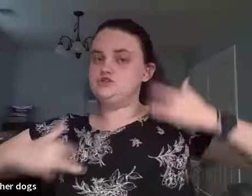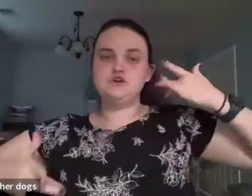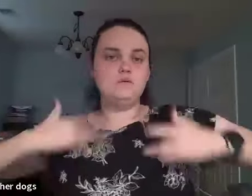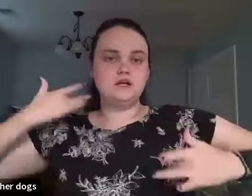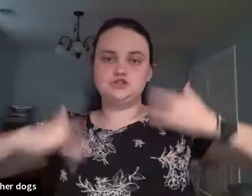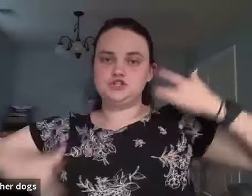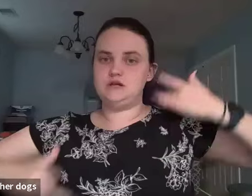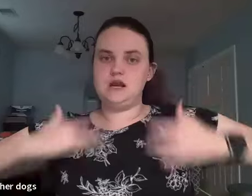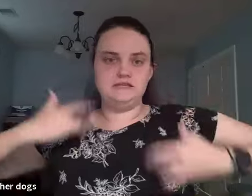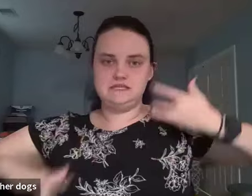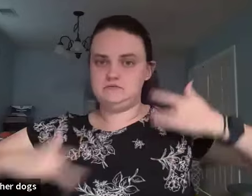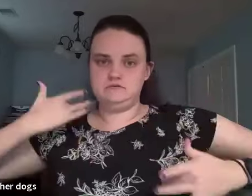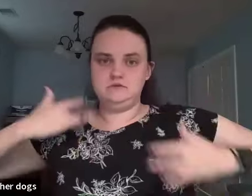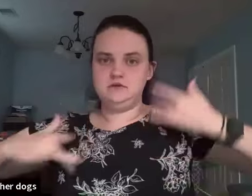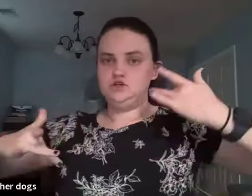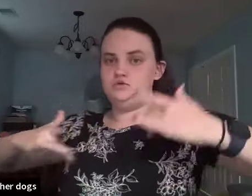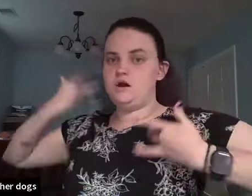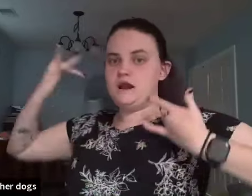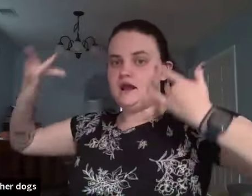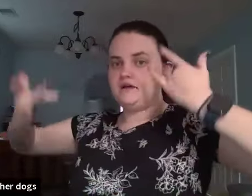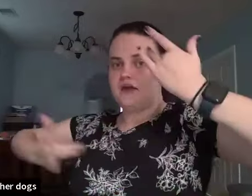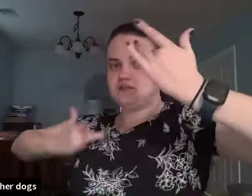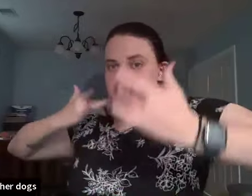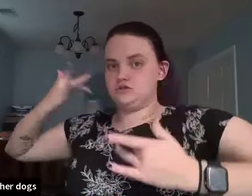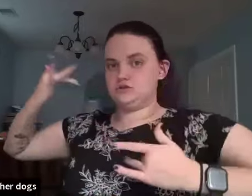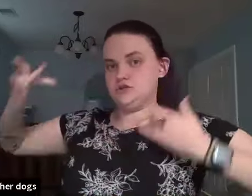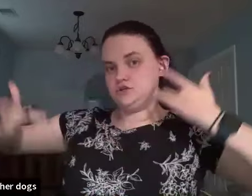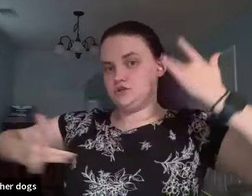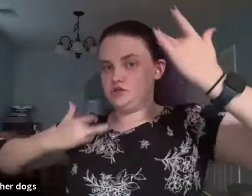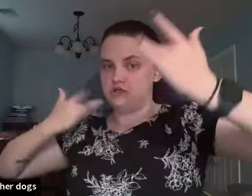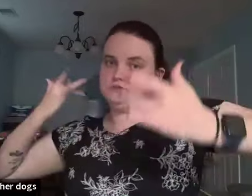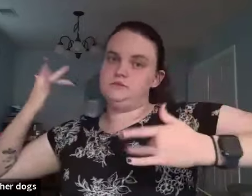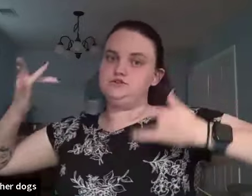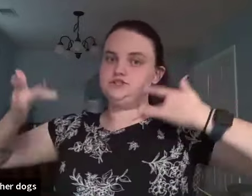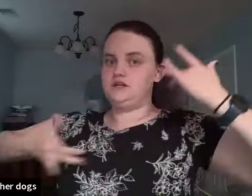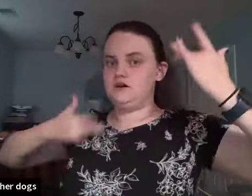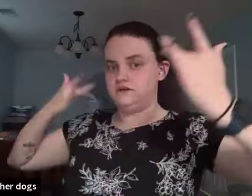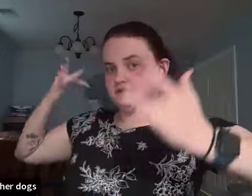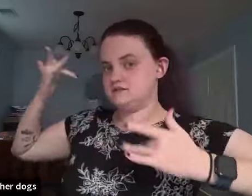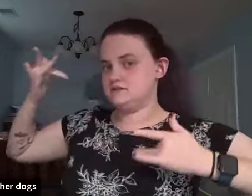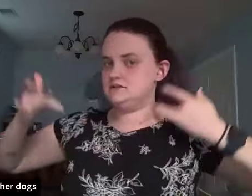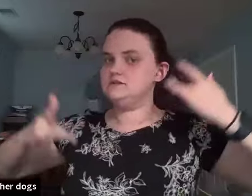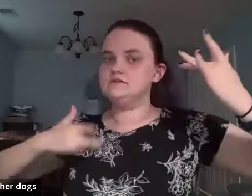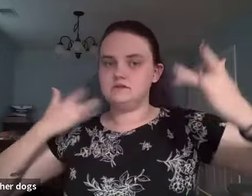you don't want to go just straight up and down. You want to have that circular motion of it.